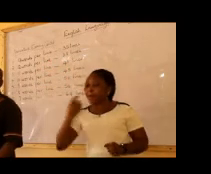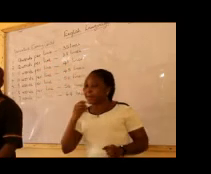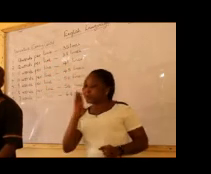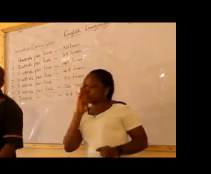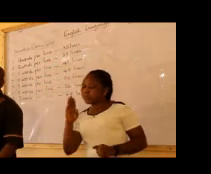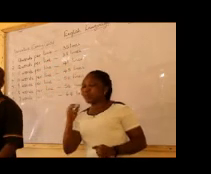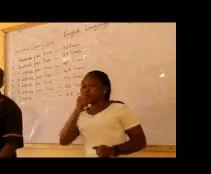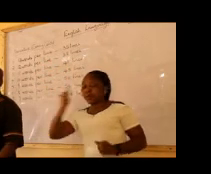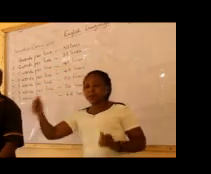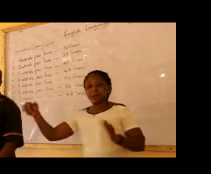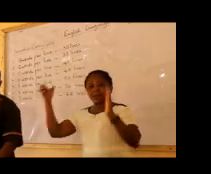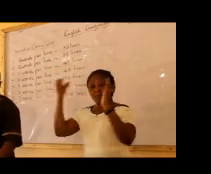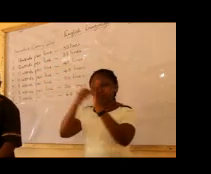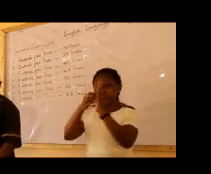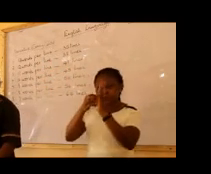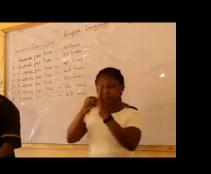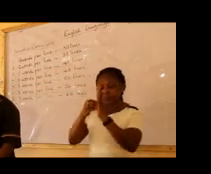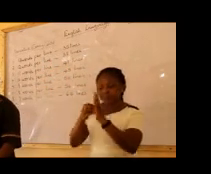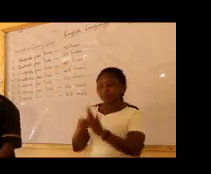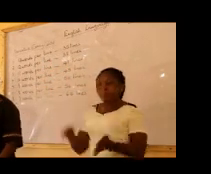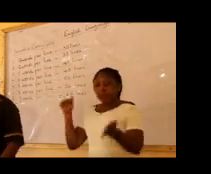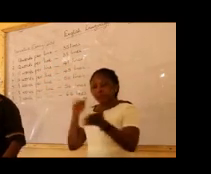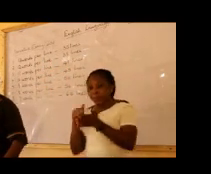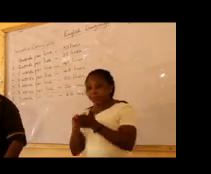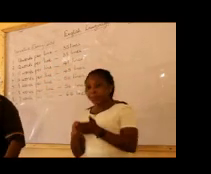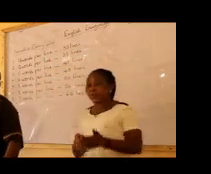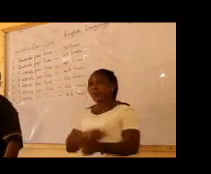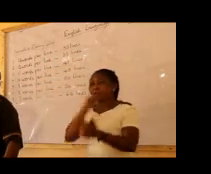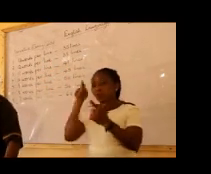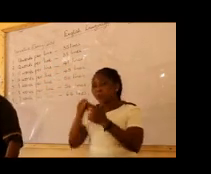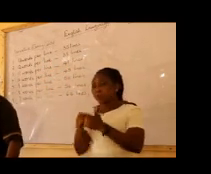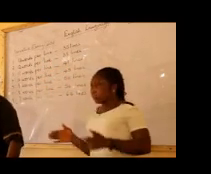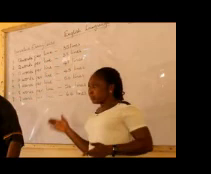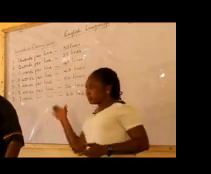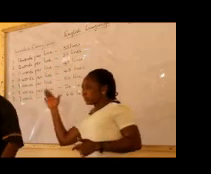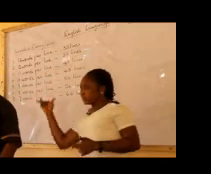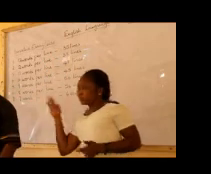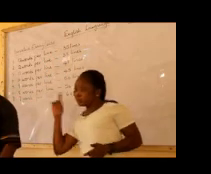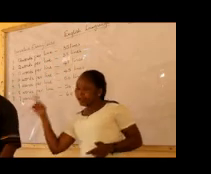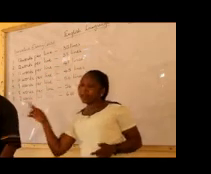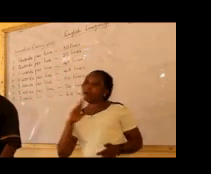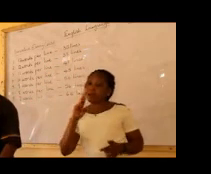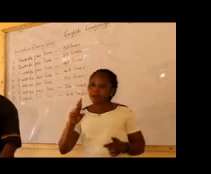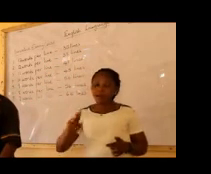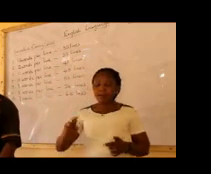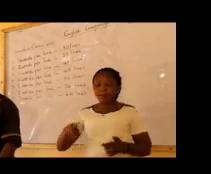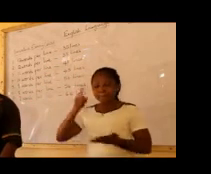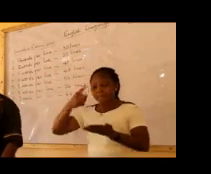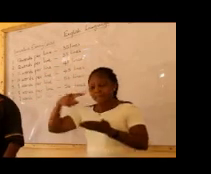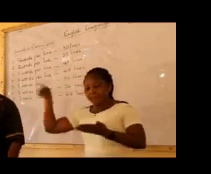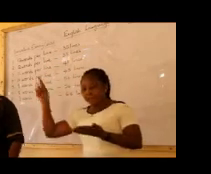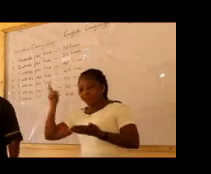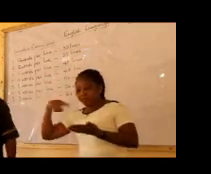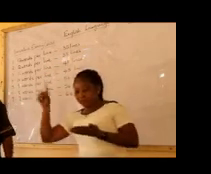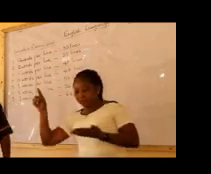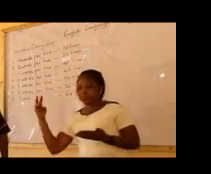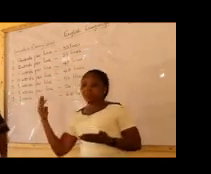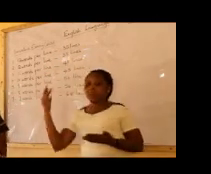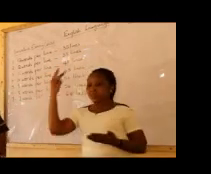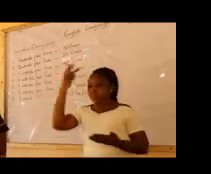again, when we are marking WAEC, one very thing that drawing your plan